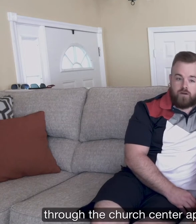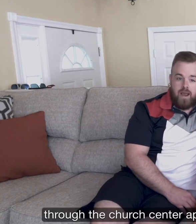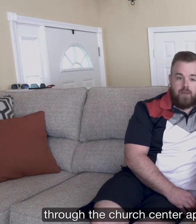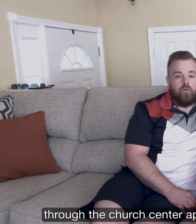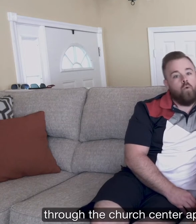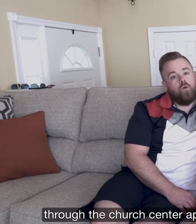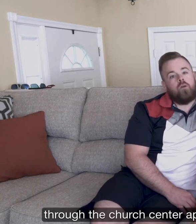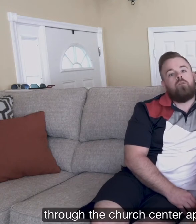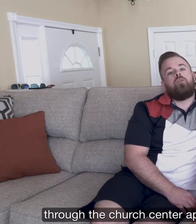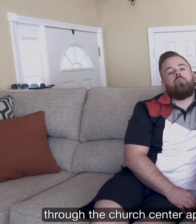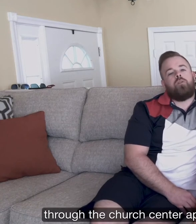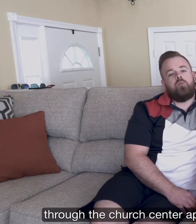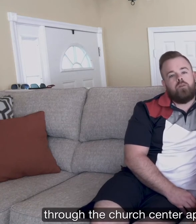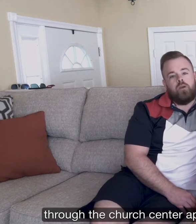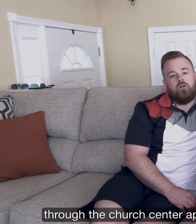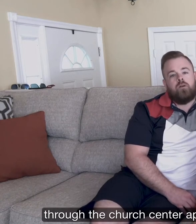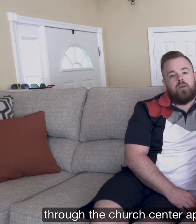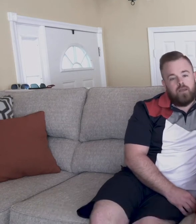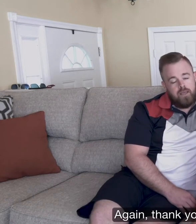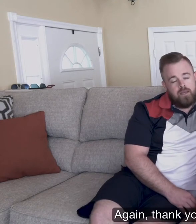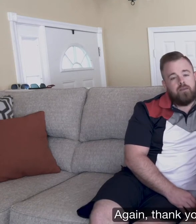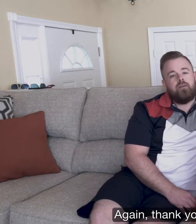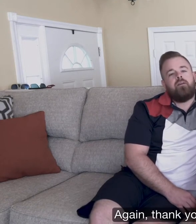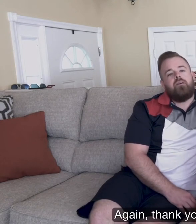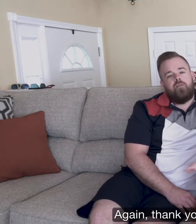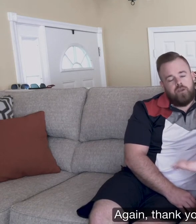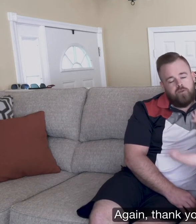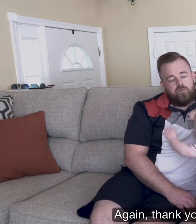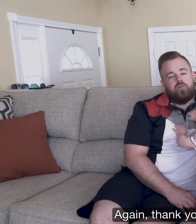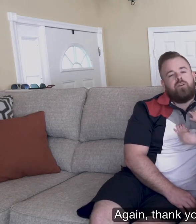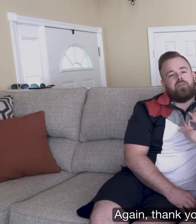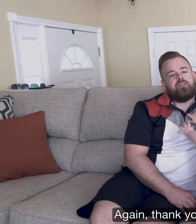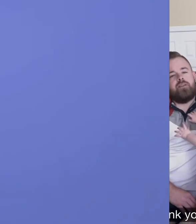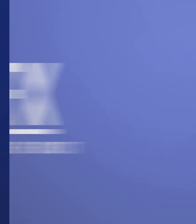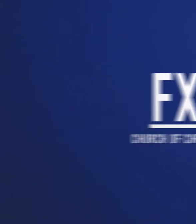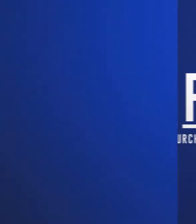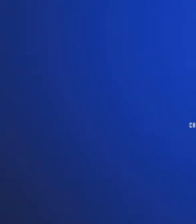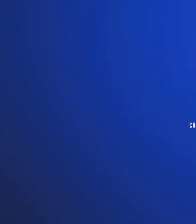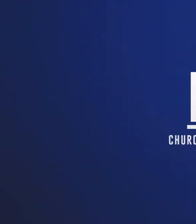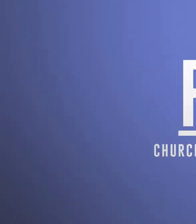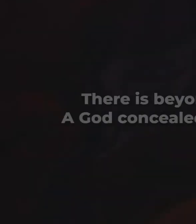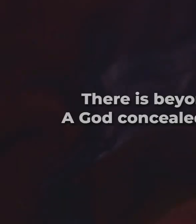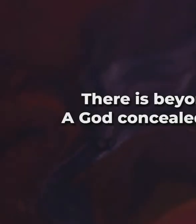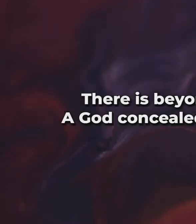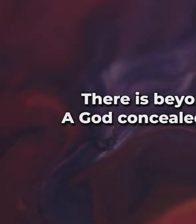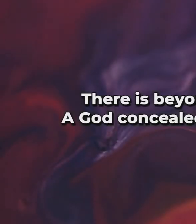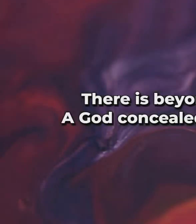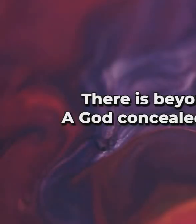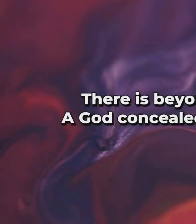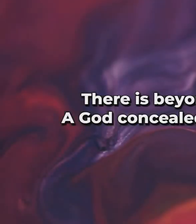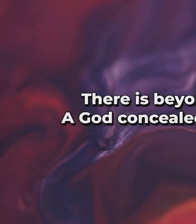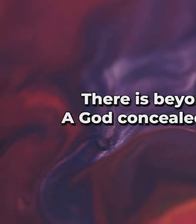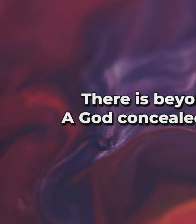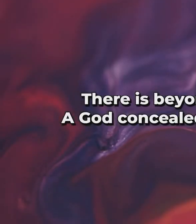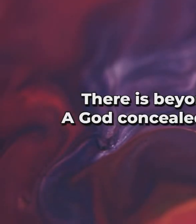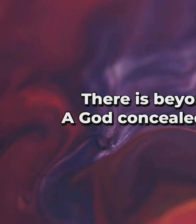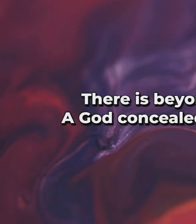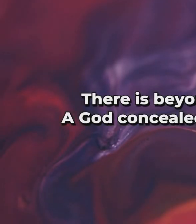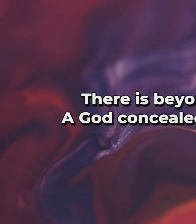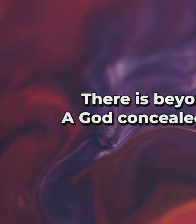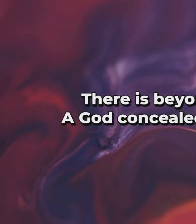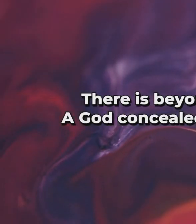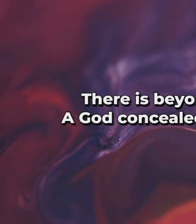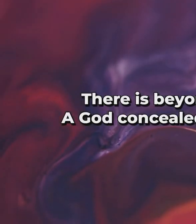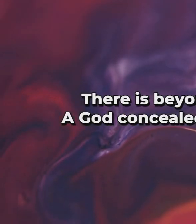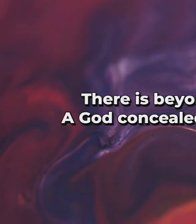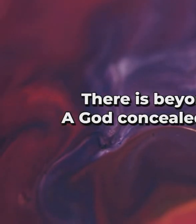the Church Center app, or you can put them in the mail. Again, thank you for joining us today. There is beyond the edge of